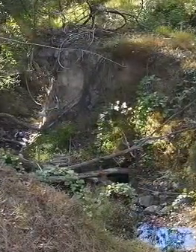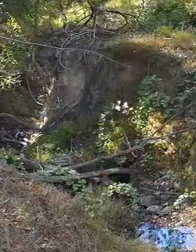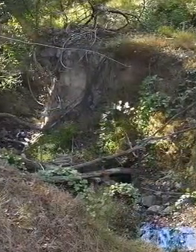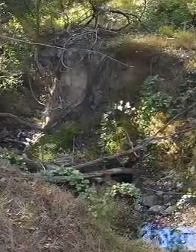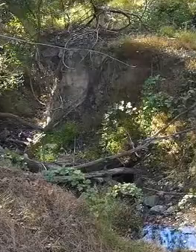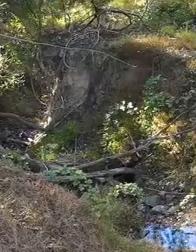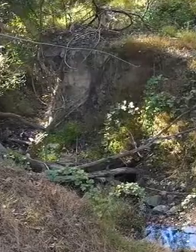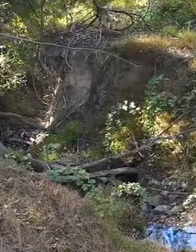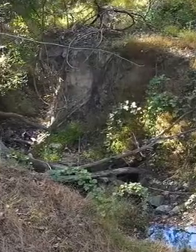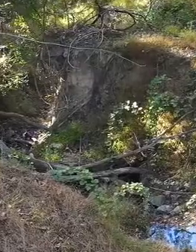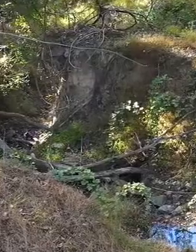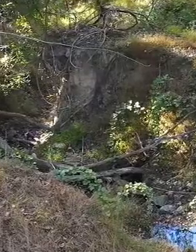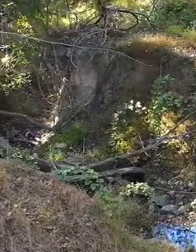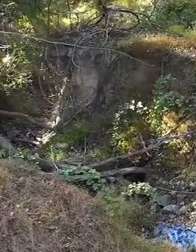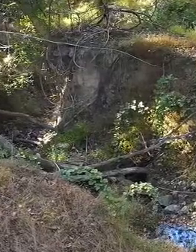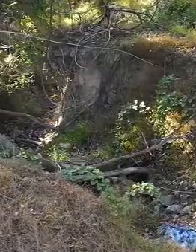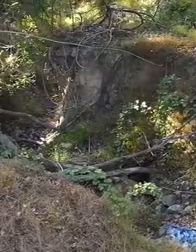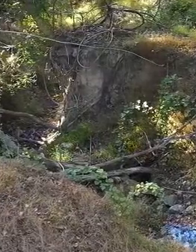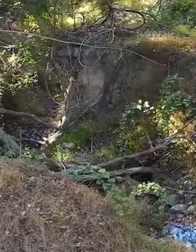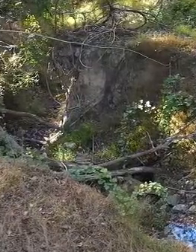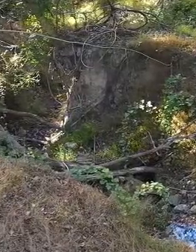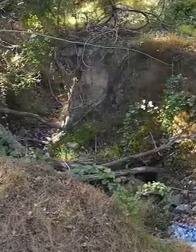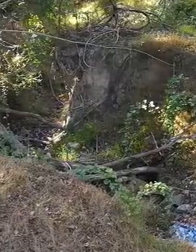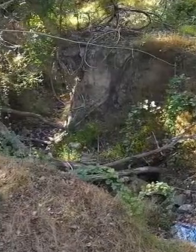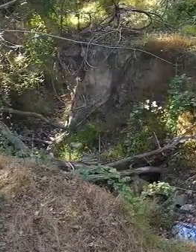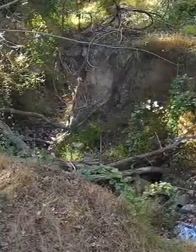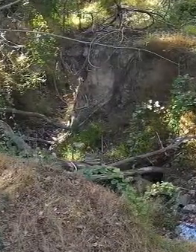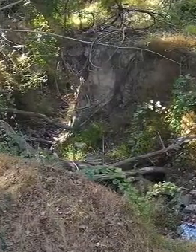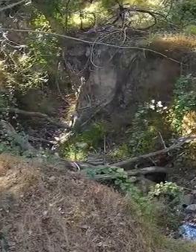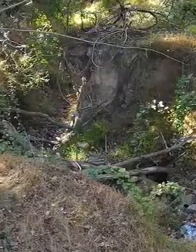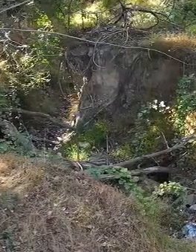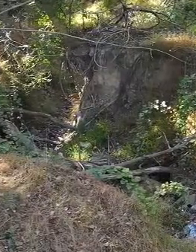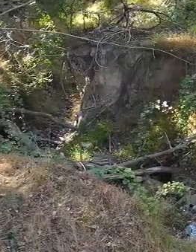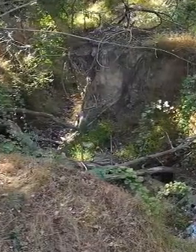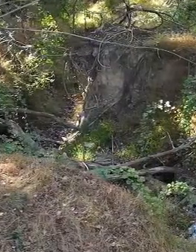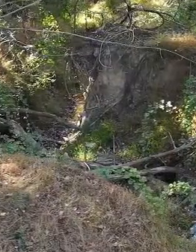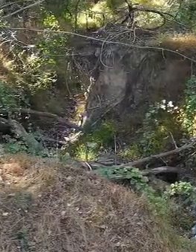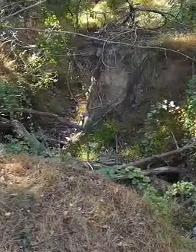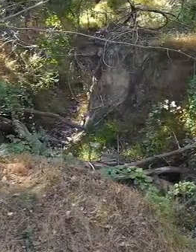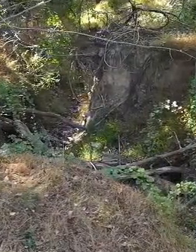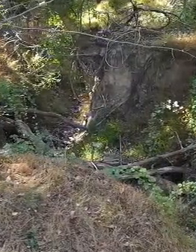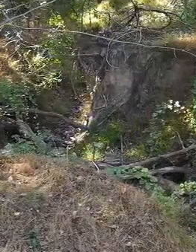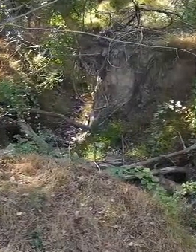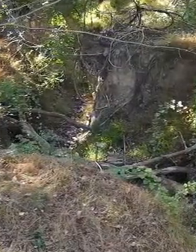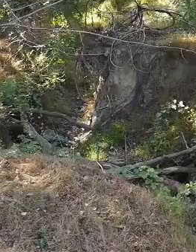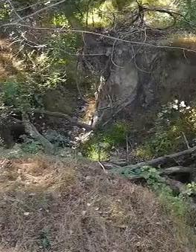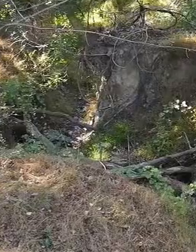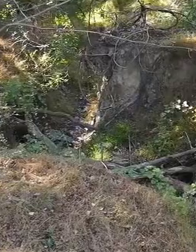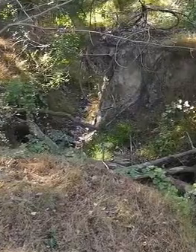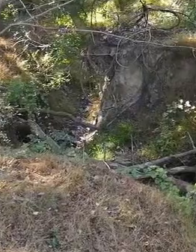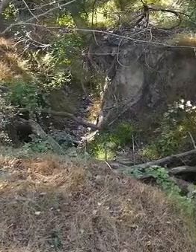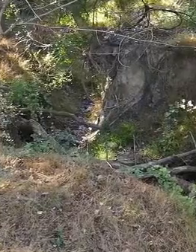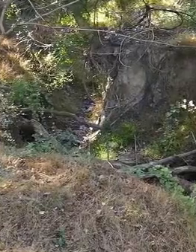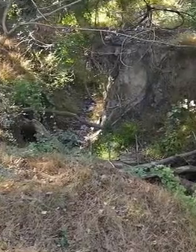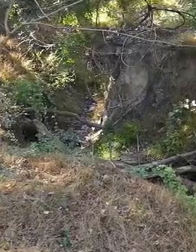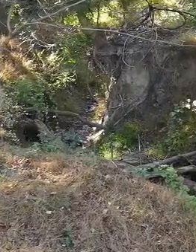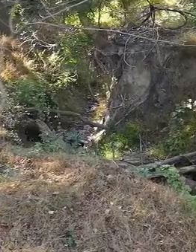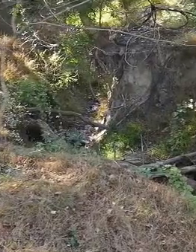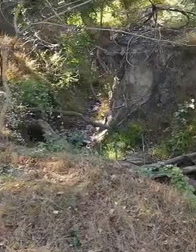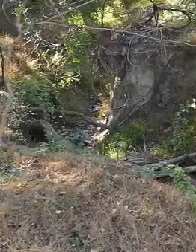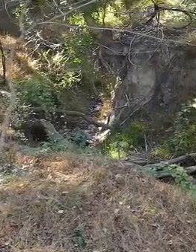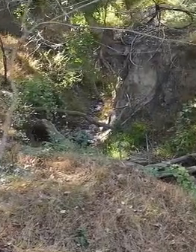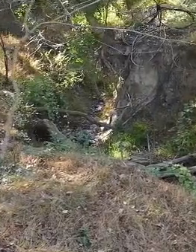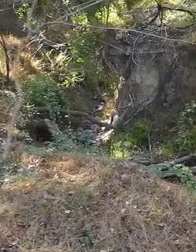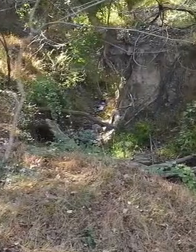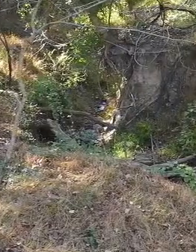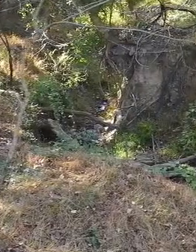of impervious area. It will also greatly reduce the actively eroding stream adjacent to Lot